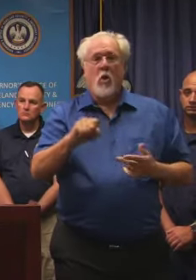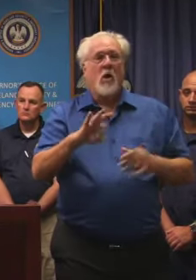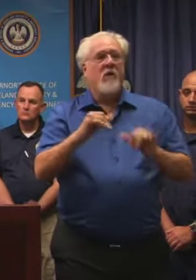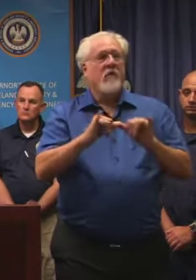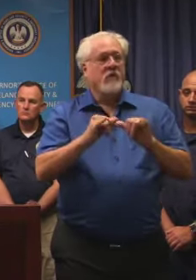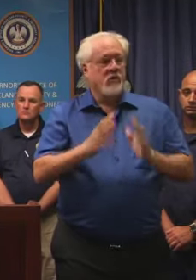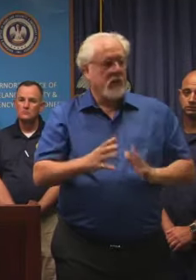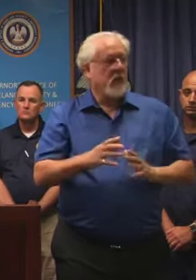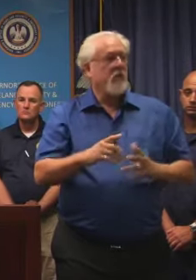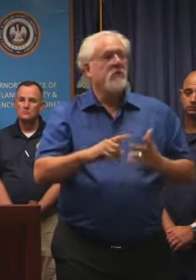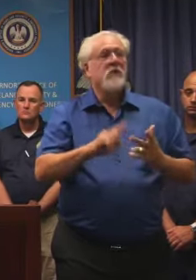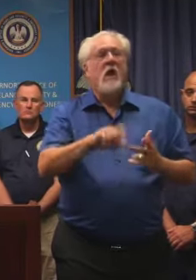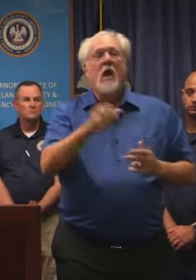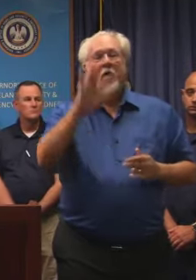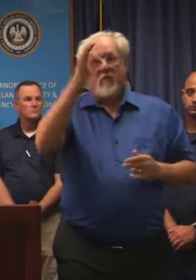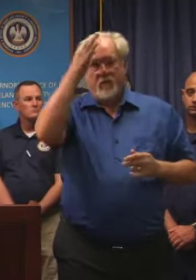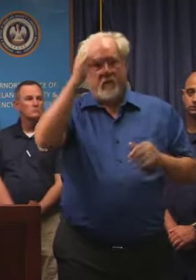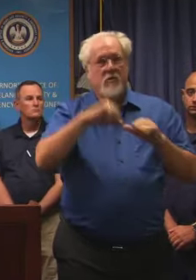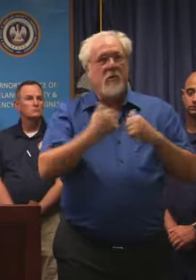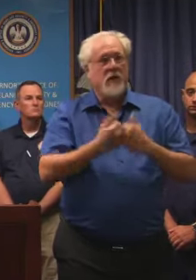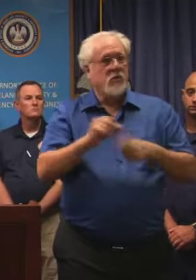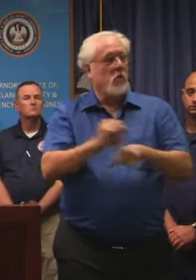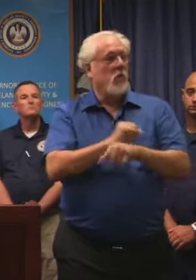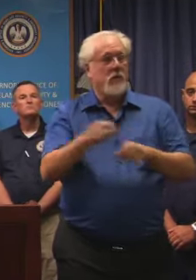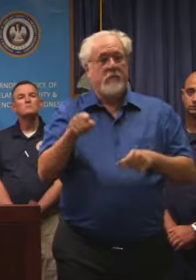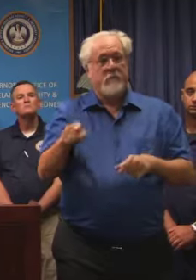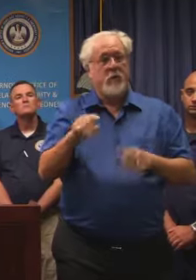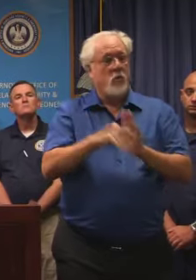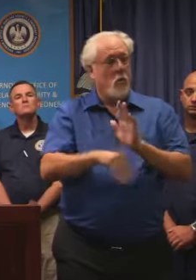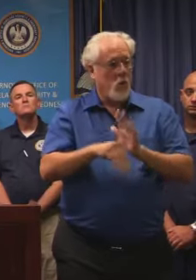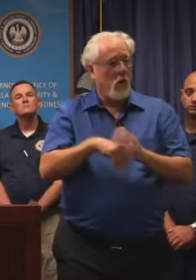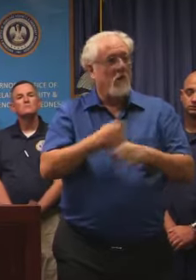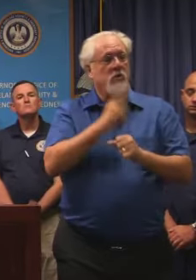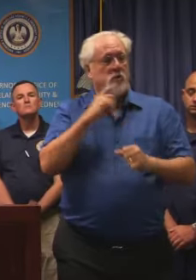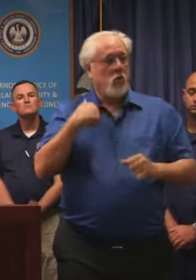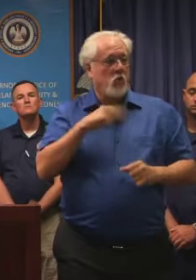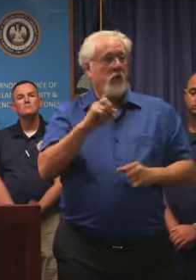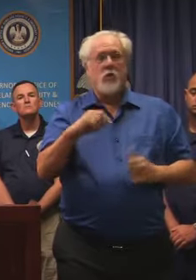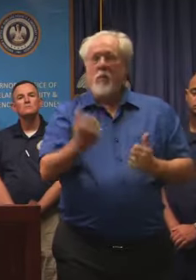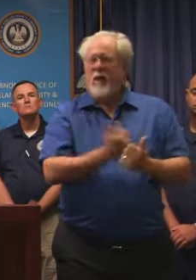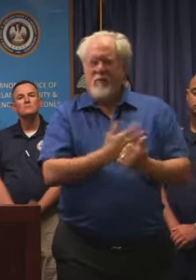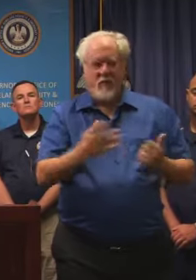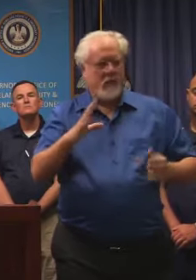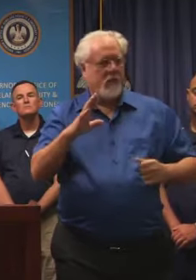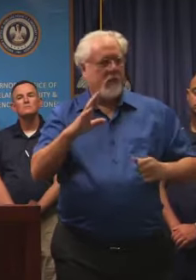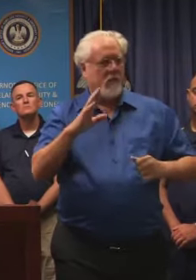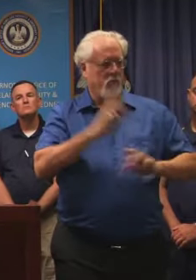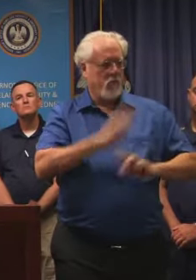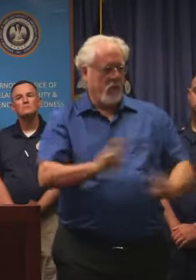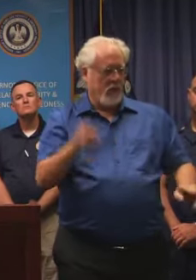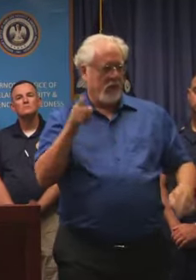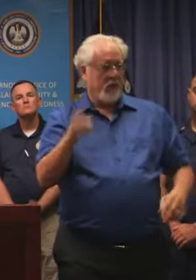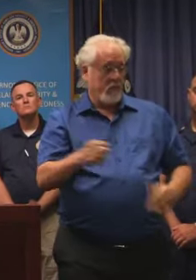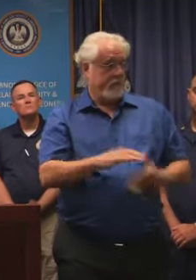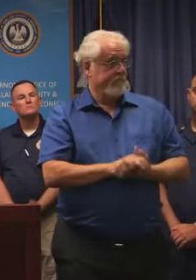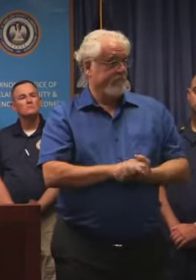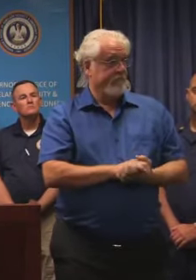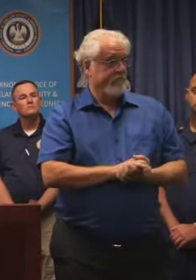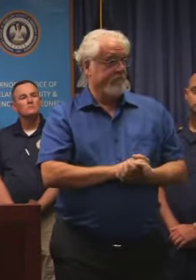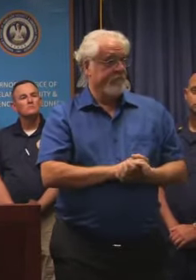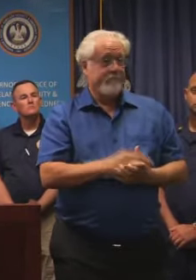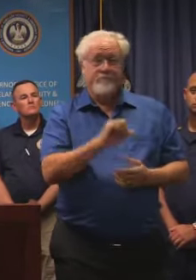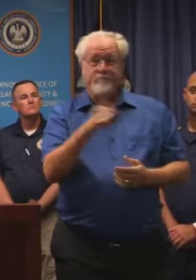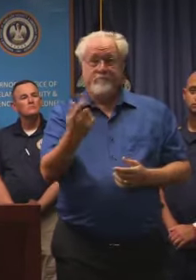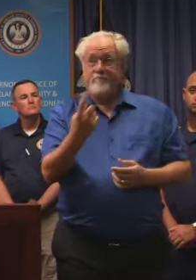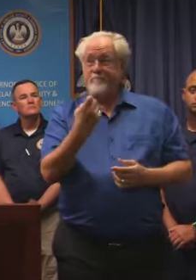other federal agencies are working with the folks in New Orleans to make sure that we're doing everything that we can to be prepared there.